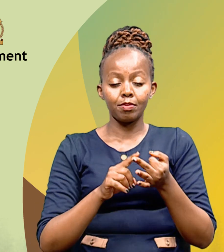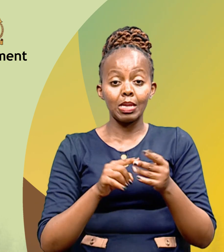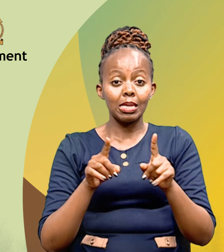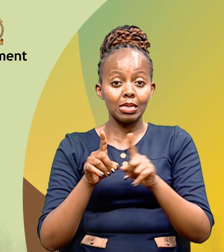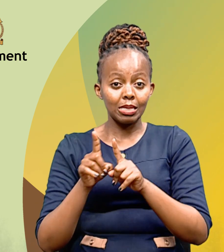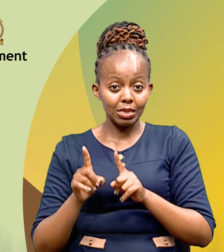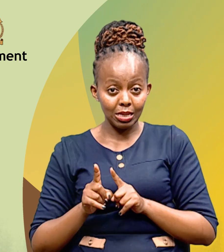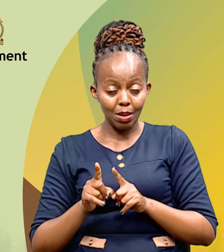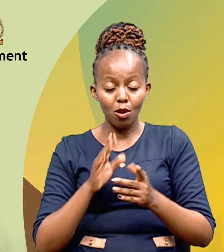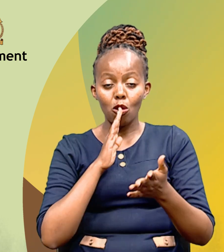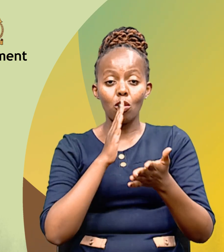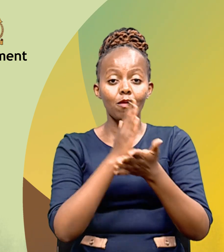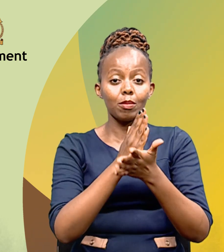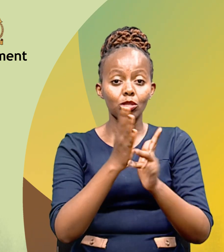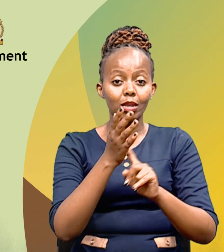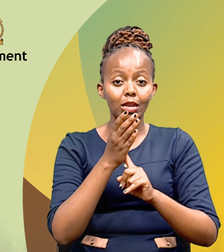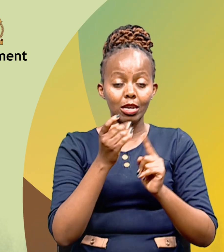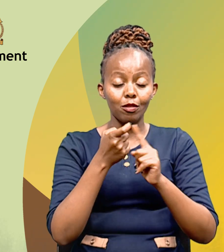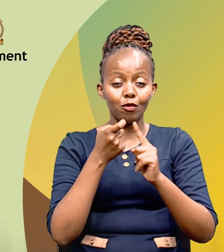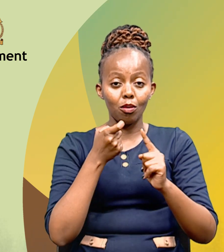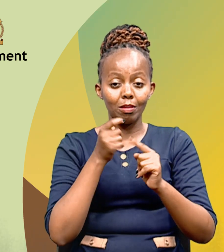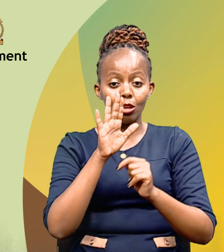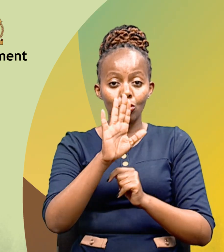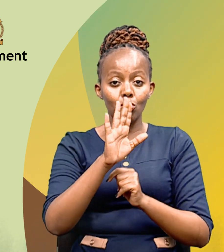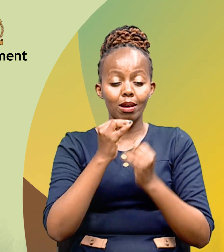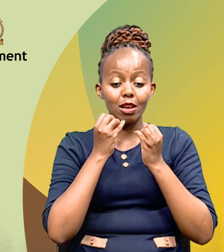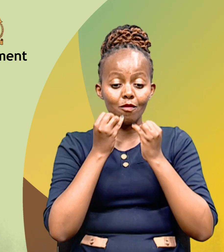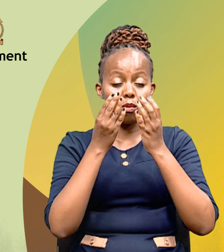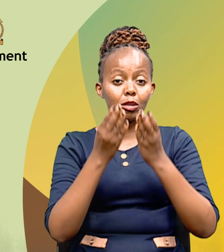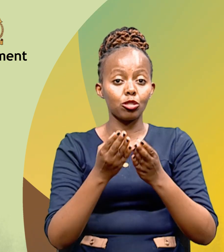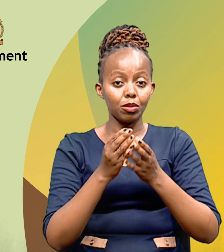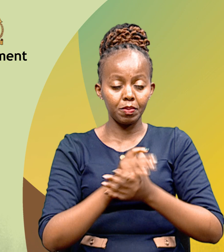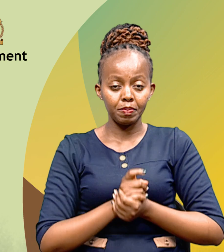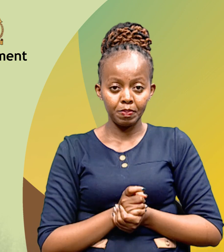and confirmation of details.